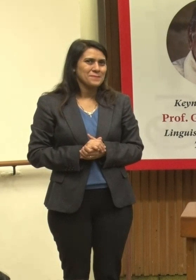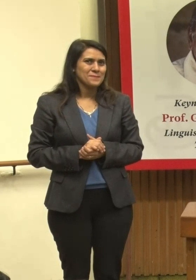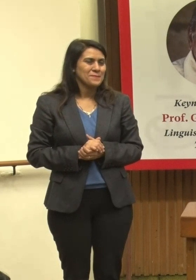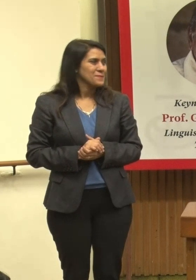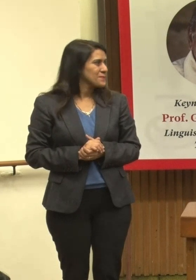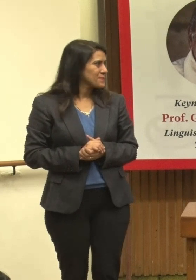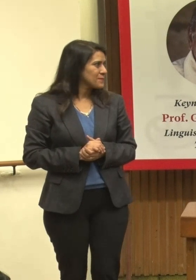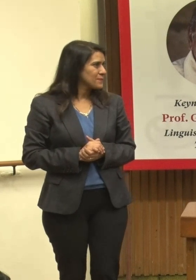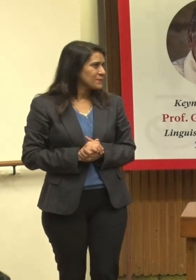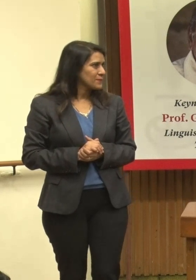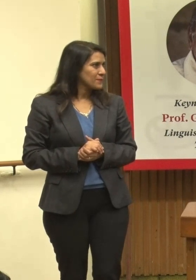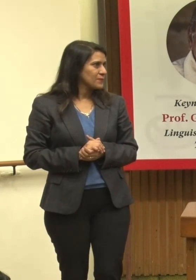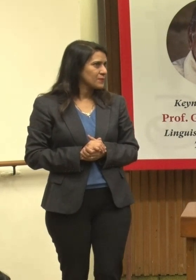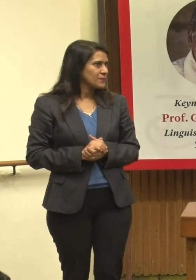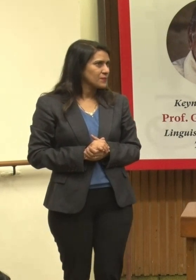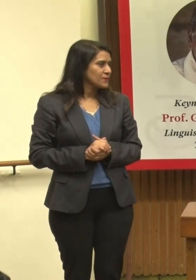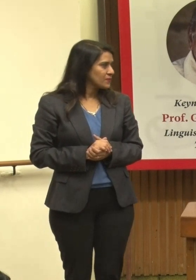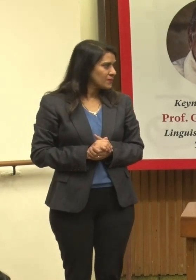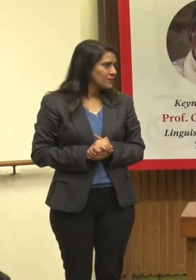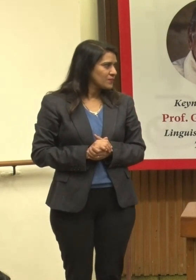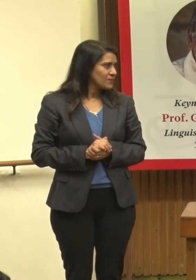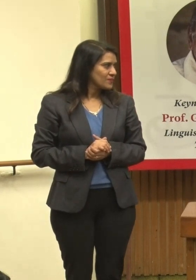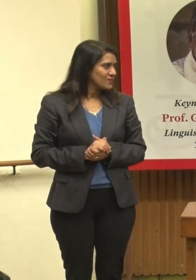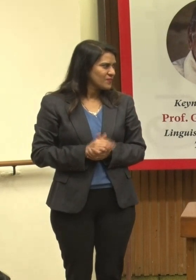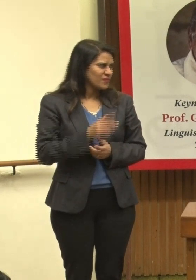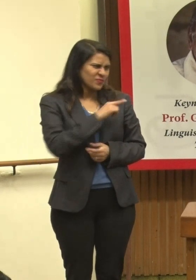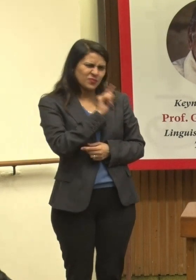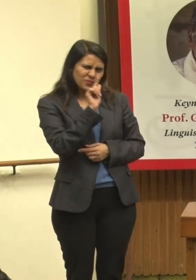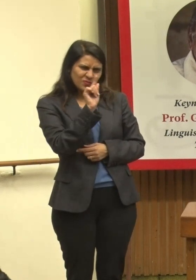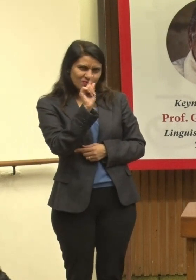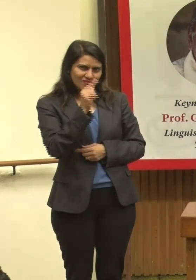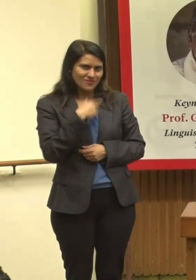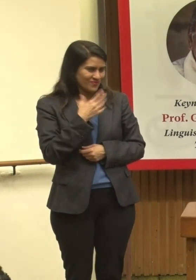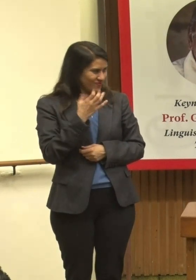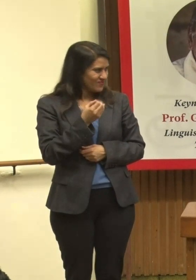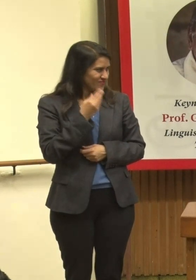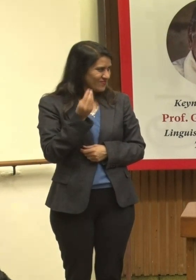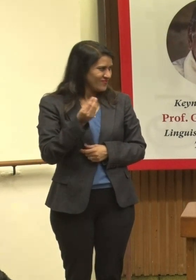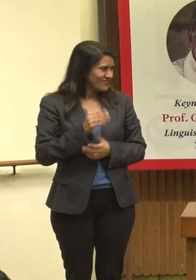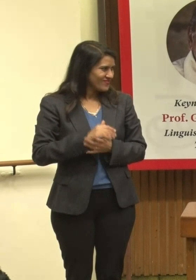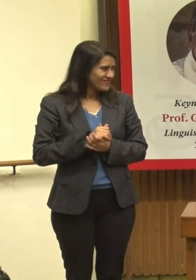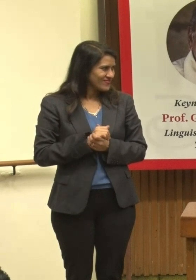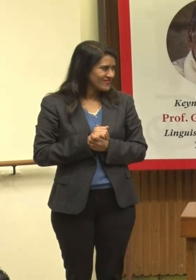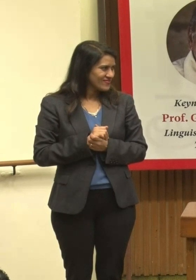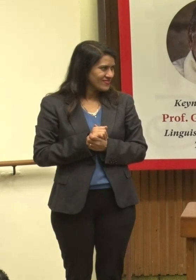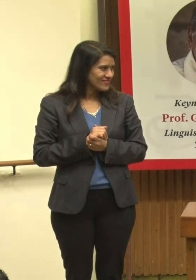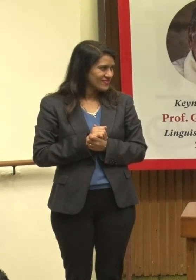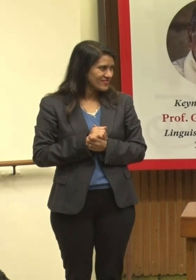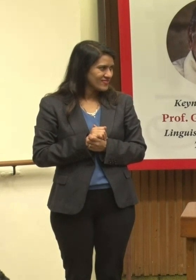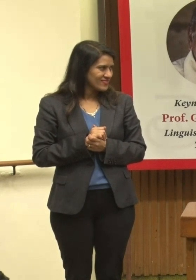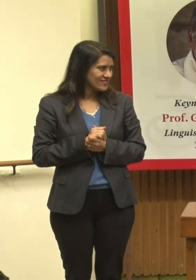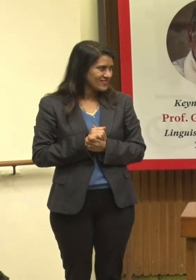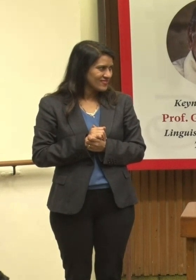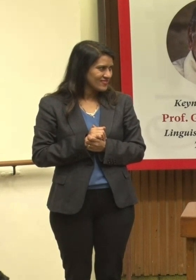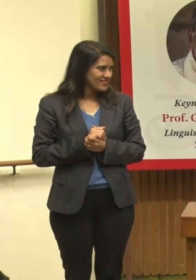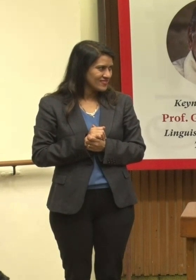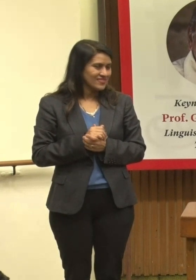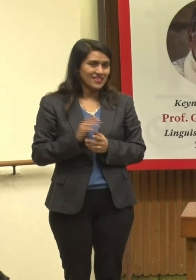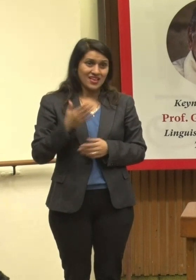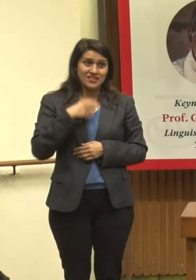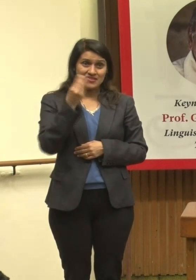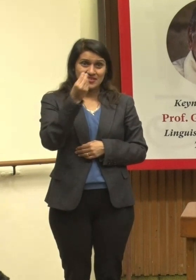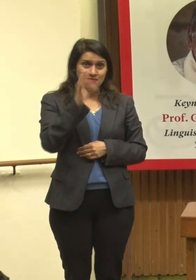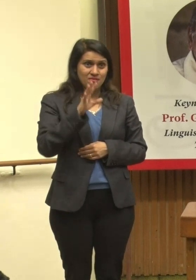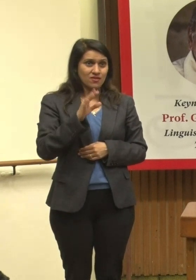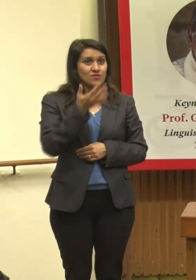You want to take that speech? There is one thing. I sometimes, very beautiful dancers,